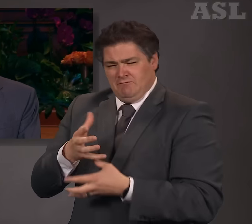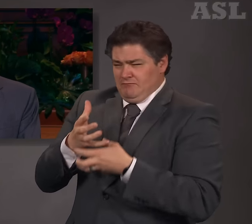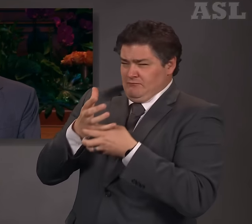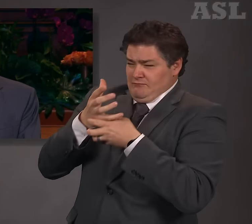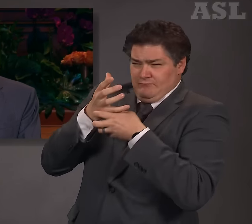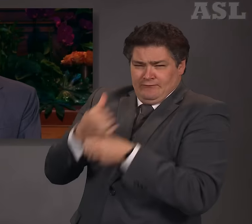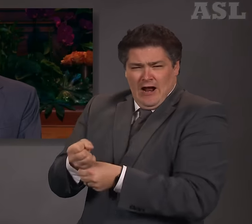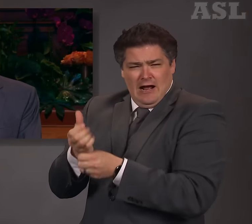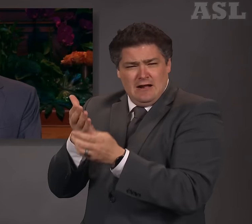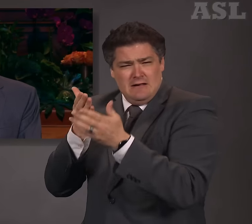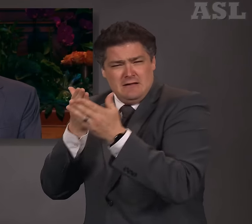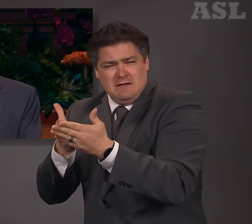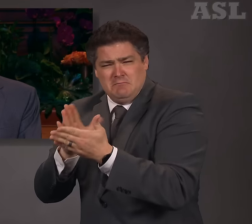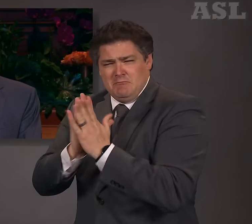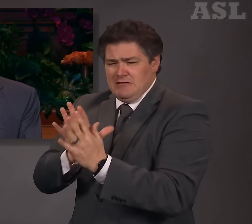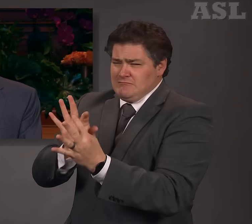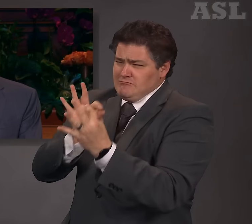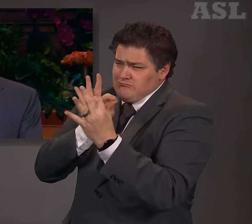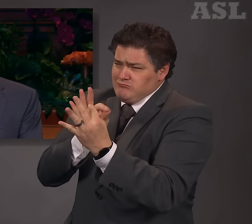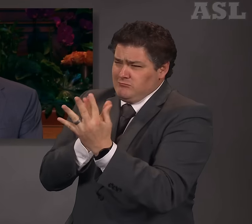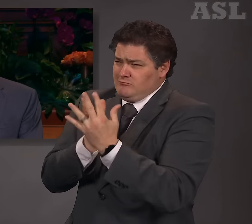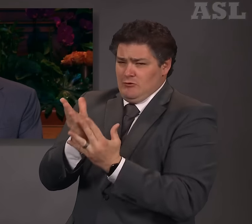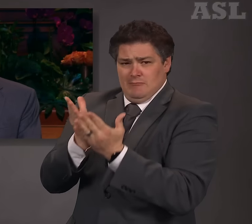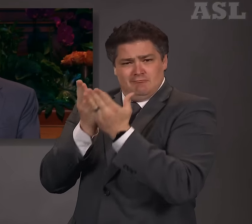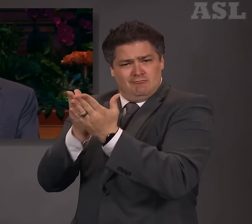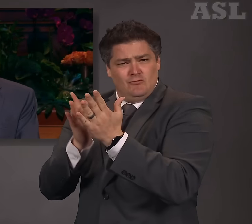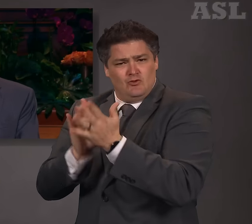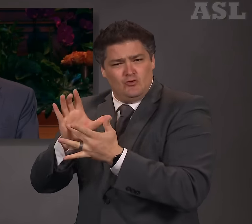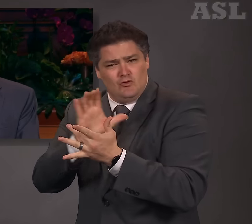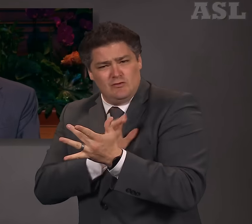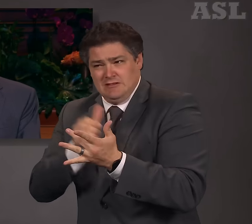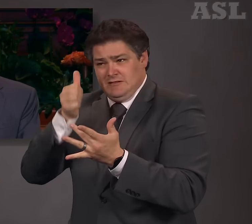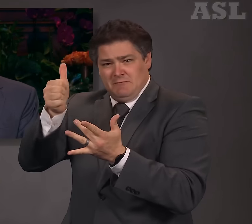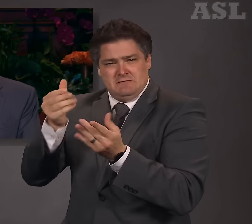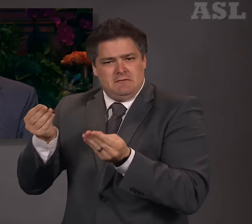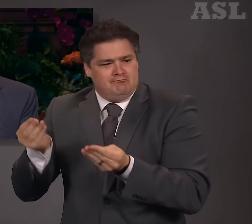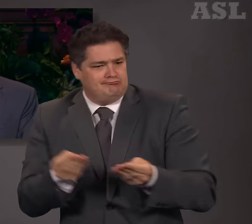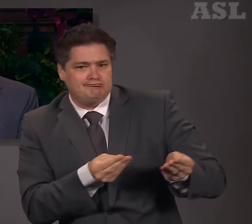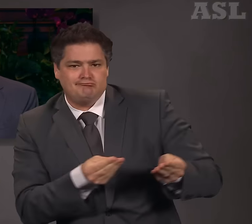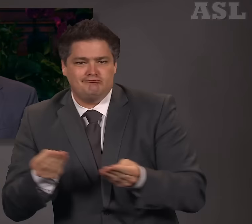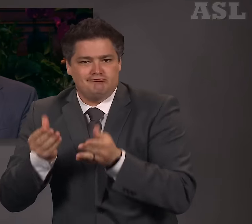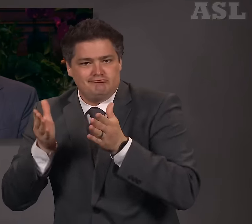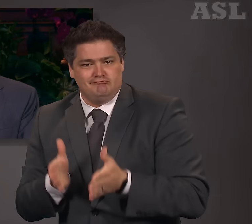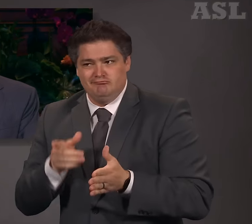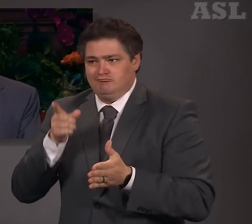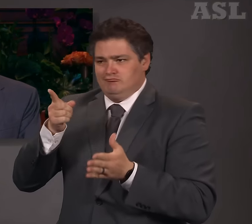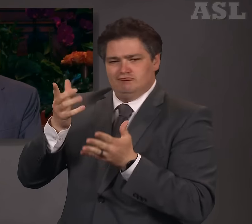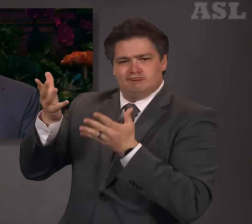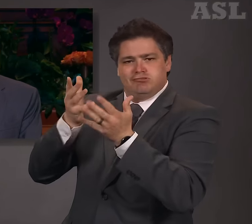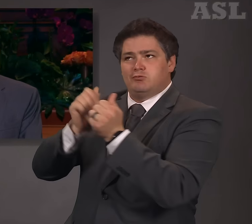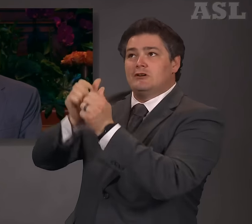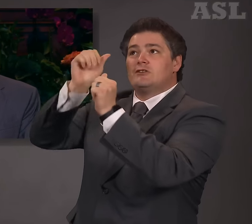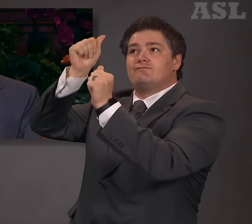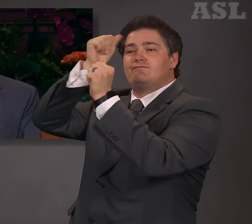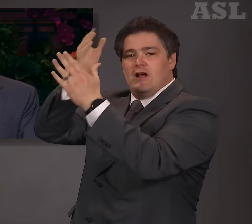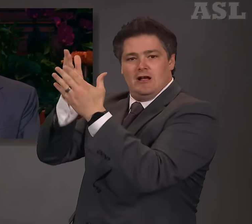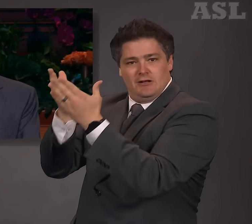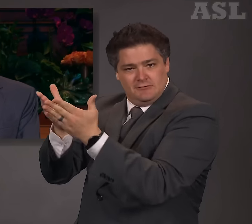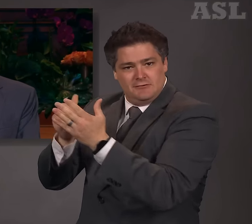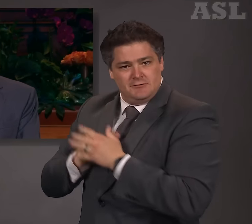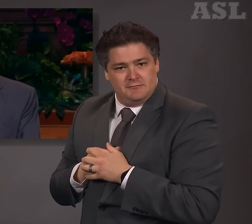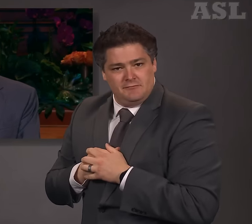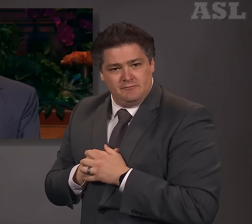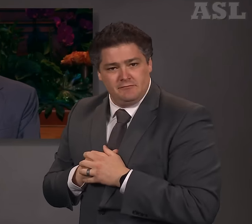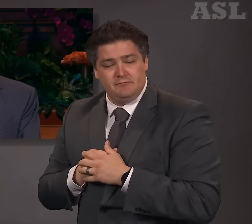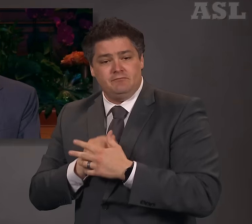covenant. The inhabitants of the second or terrestrial kingdom are described as essentially good, including